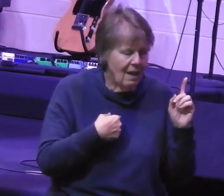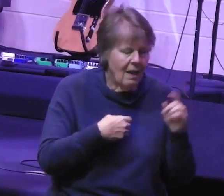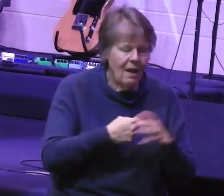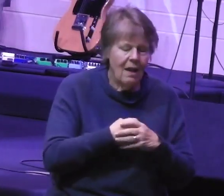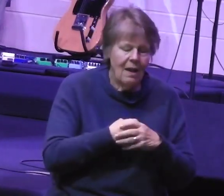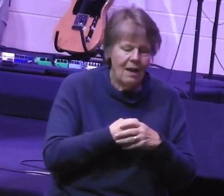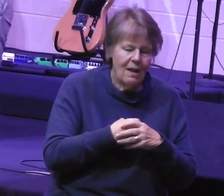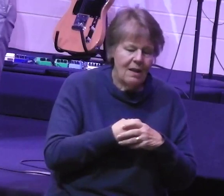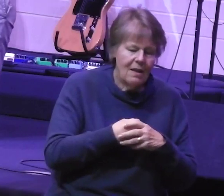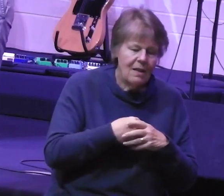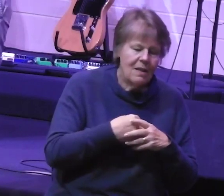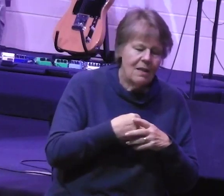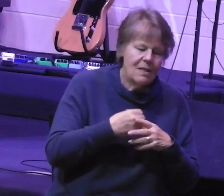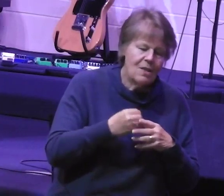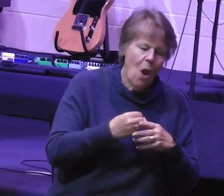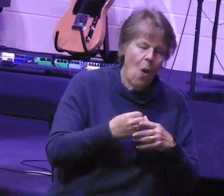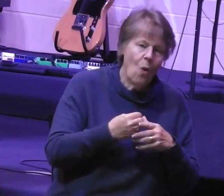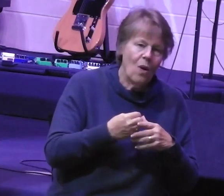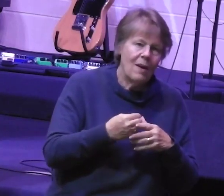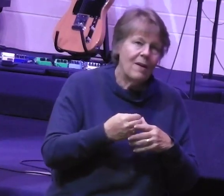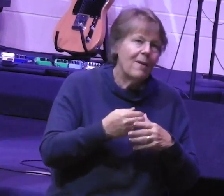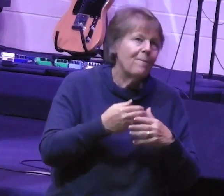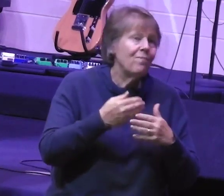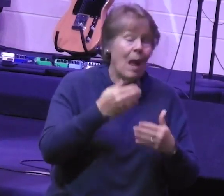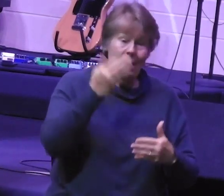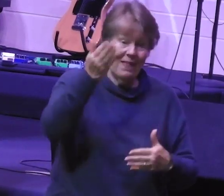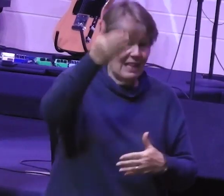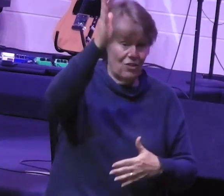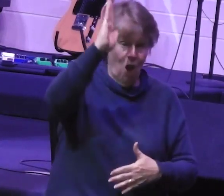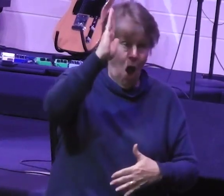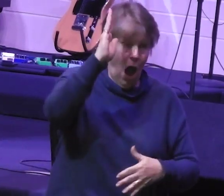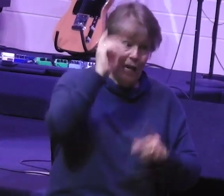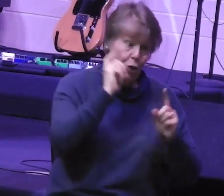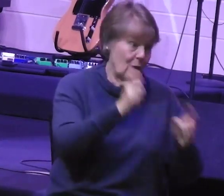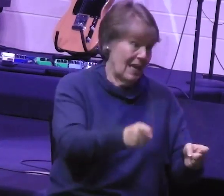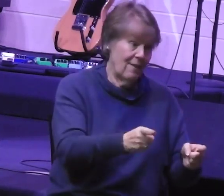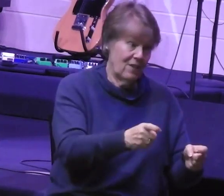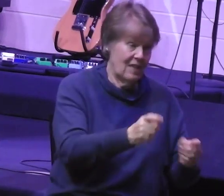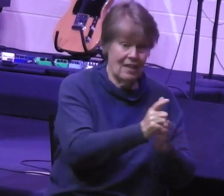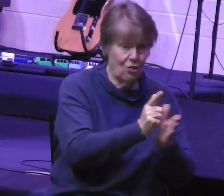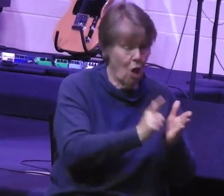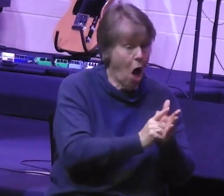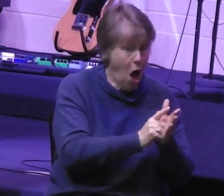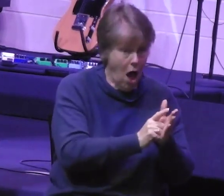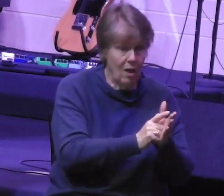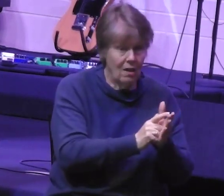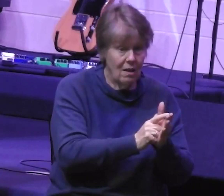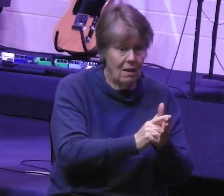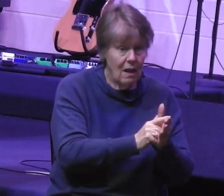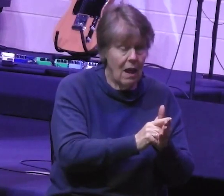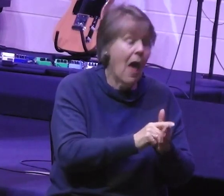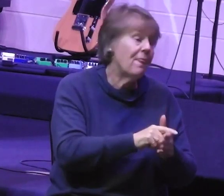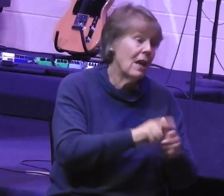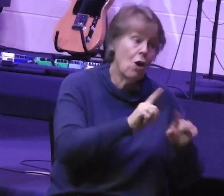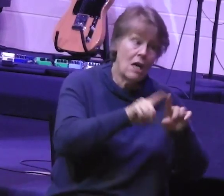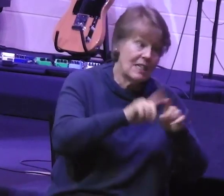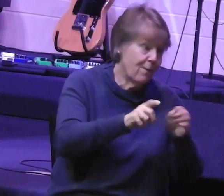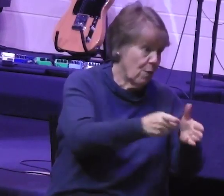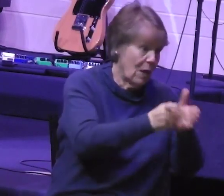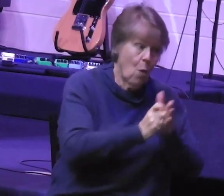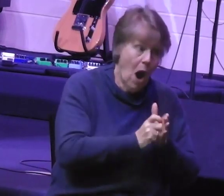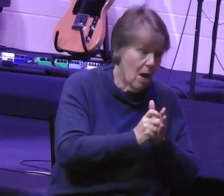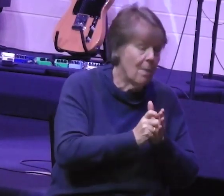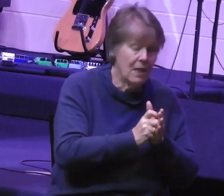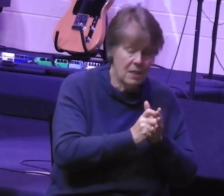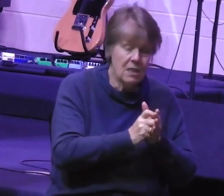This God who gives this big, long law, I mean, the law is big, right? And there's all sorts of requirements in the law. Like, when God is giving this